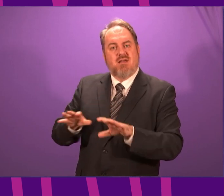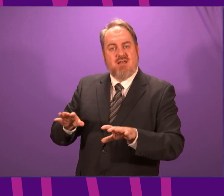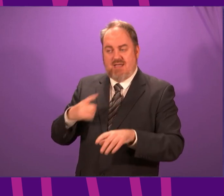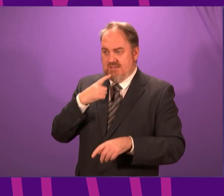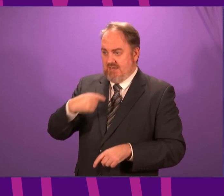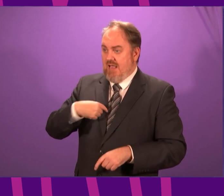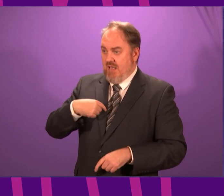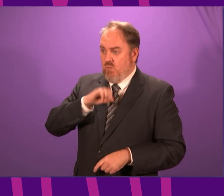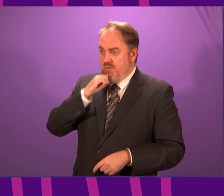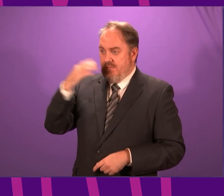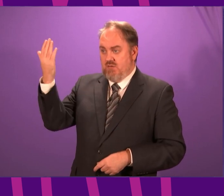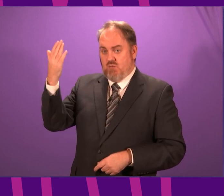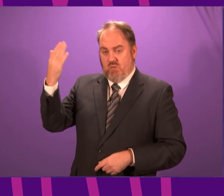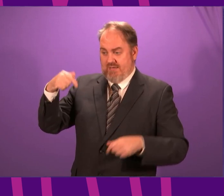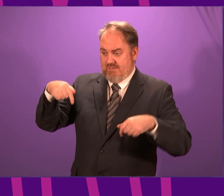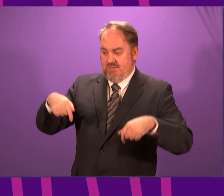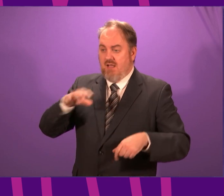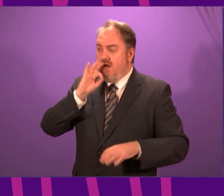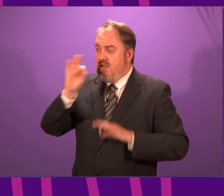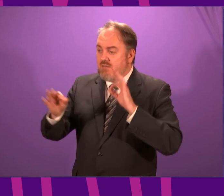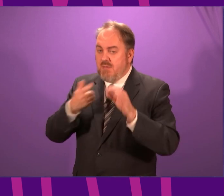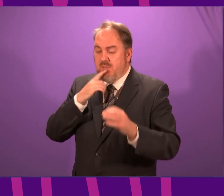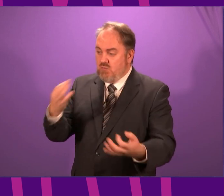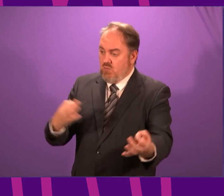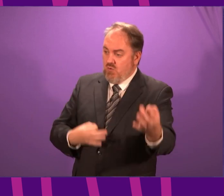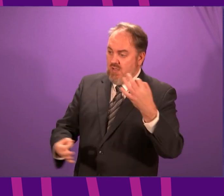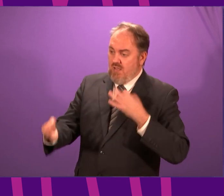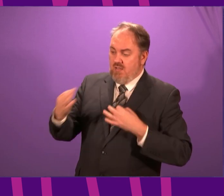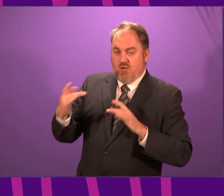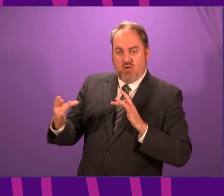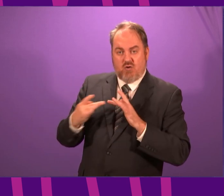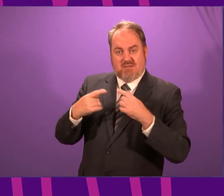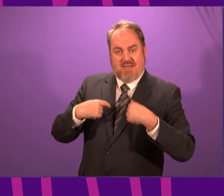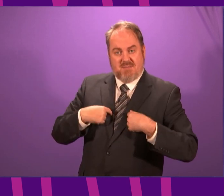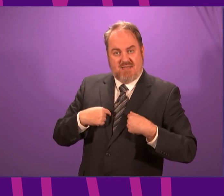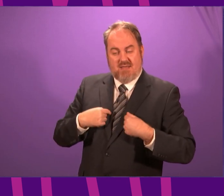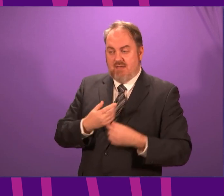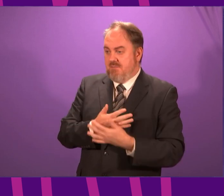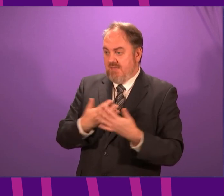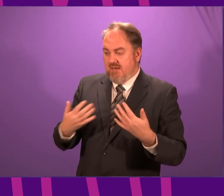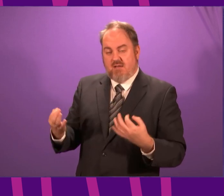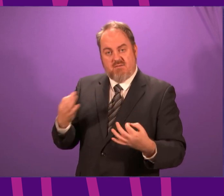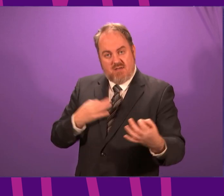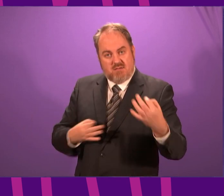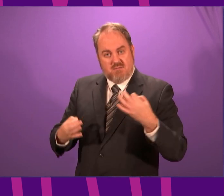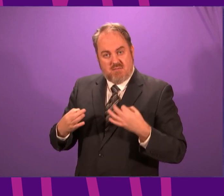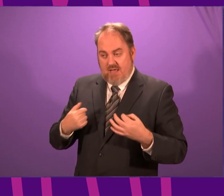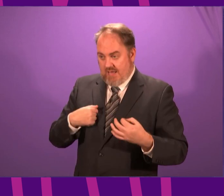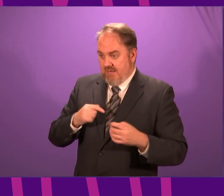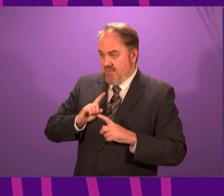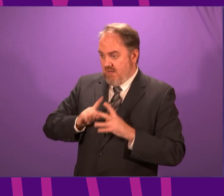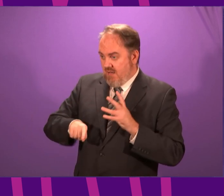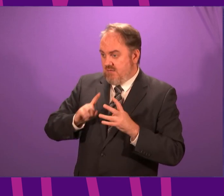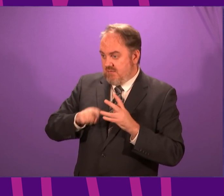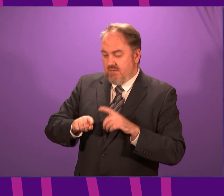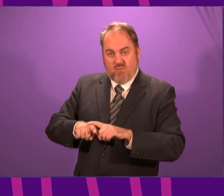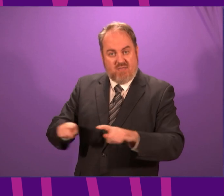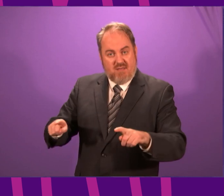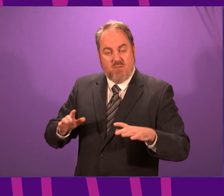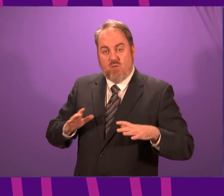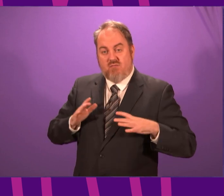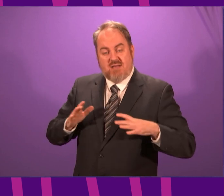debate today and ask constituents to get in touch. For most who have done that, I've already actually had answers for them, given the